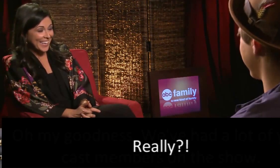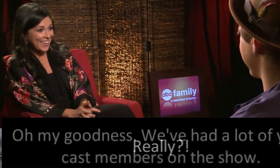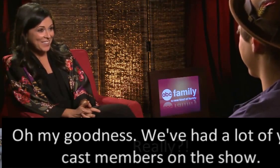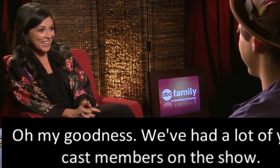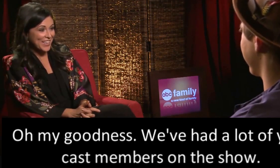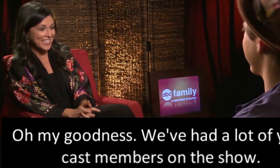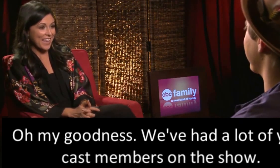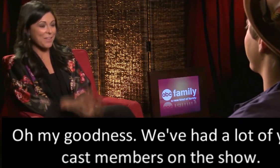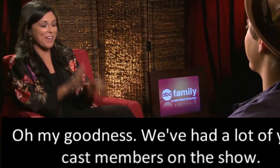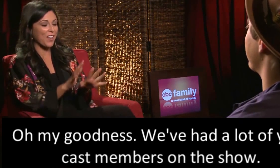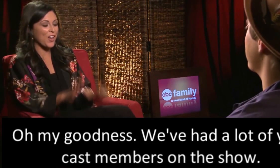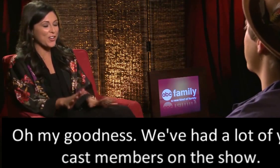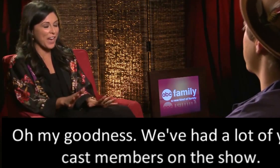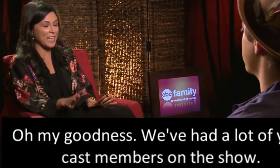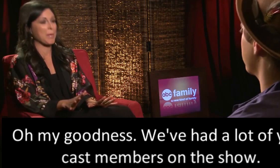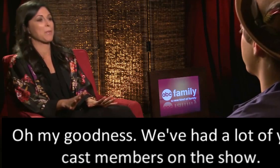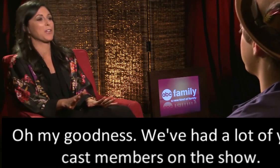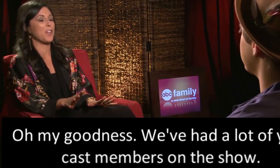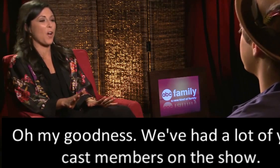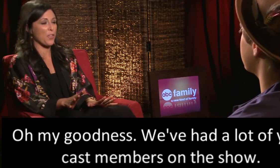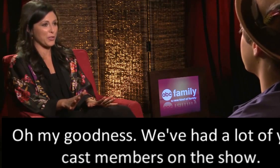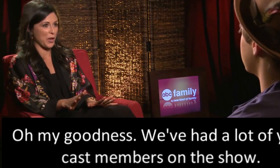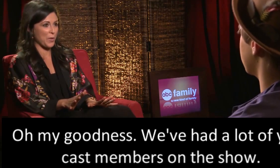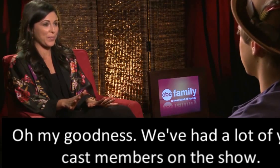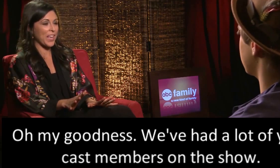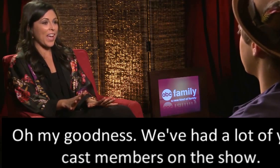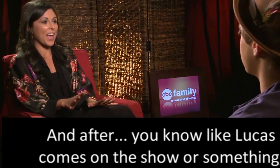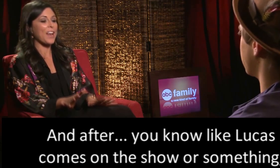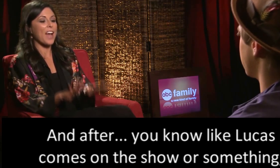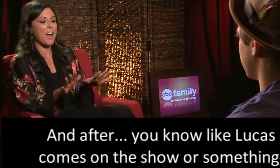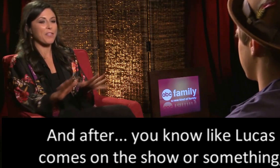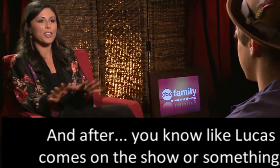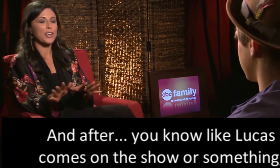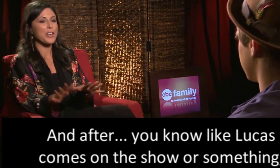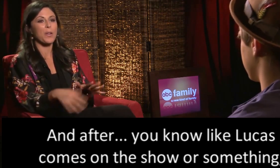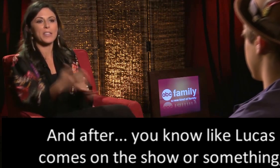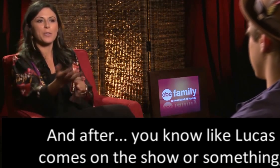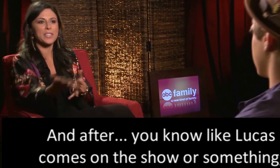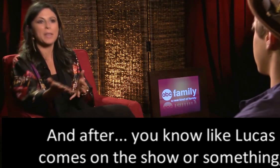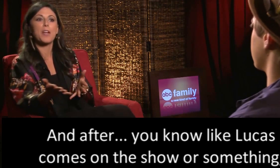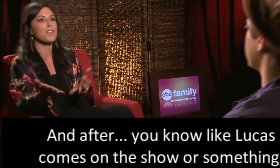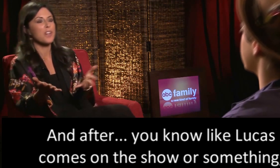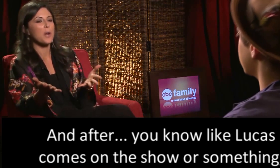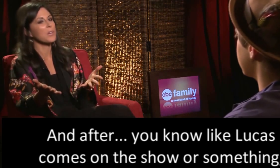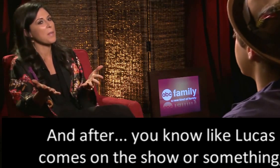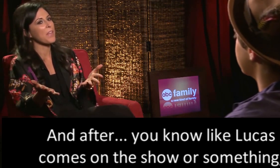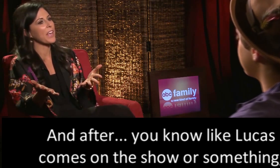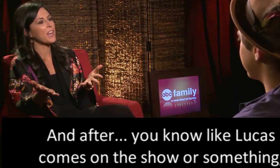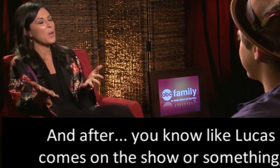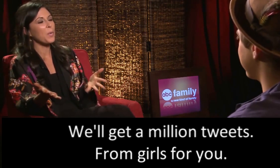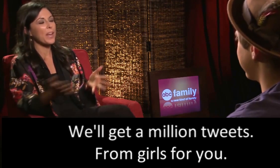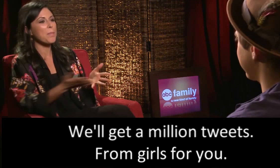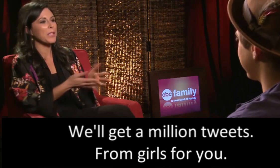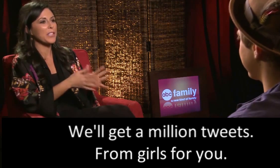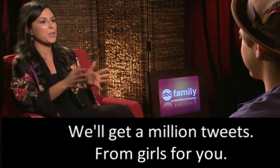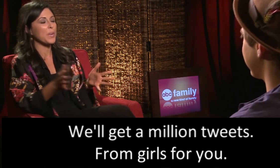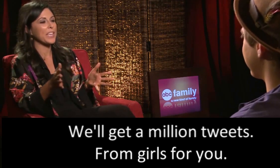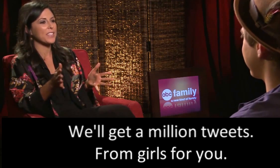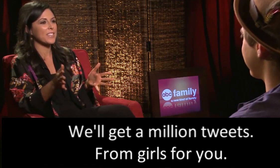Oh, my goodness. We've had a lot of your cast members on the show. And after, you know, like, Lucas comes on the show or something, we'll get a million tweets